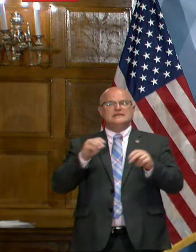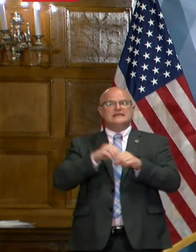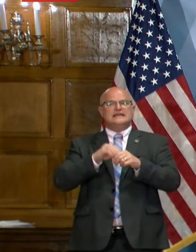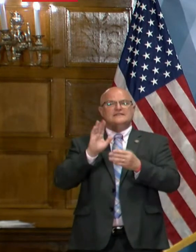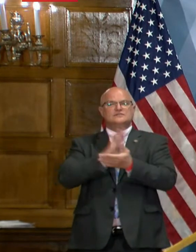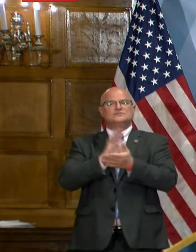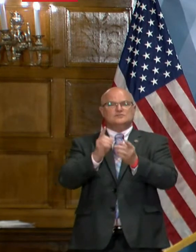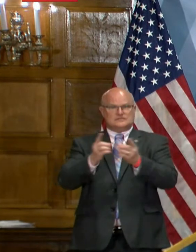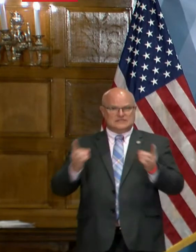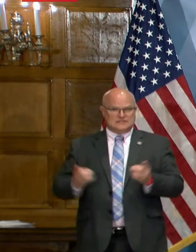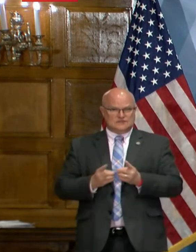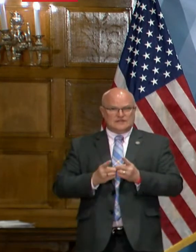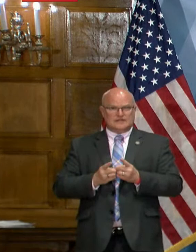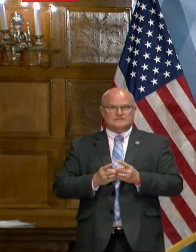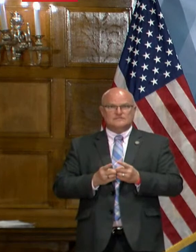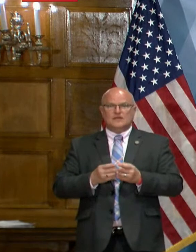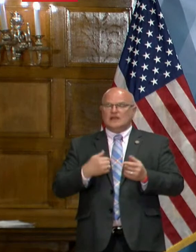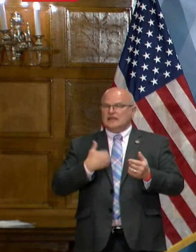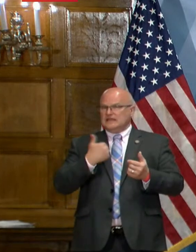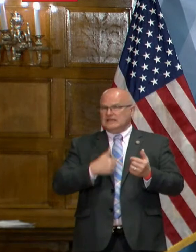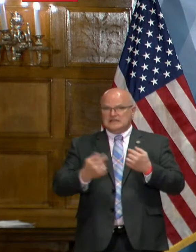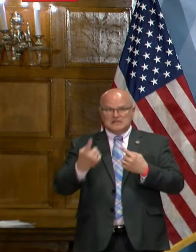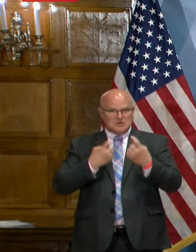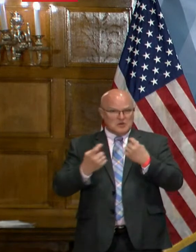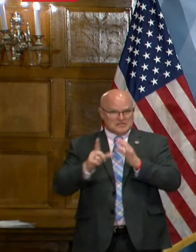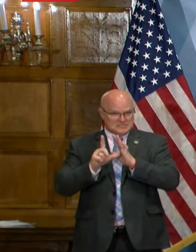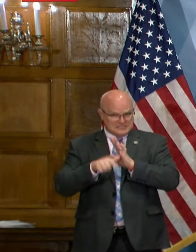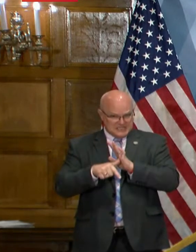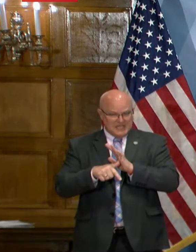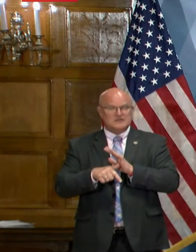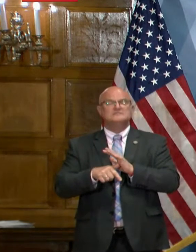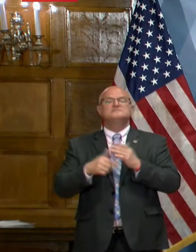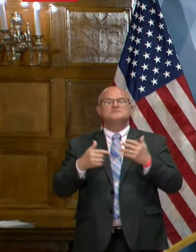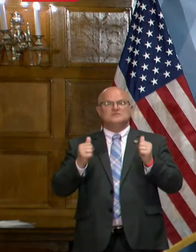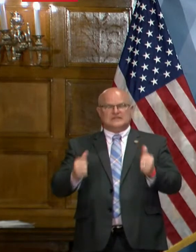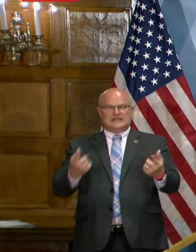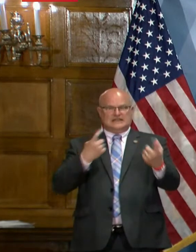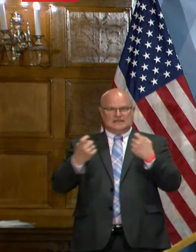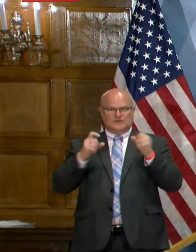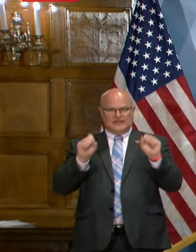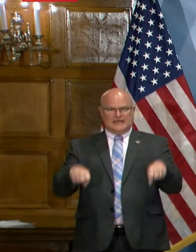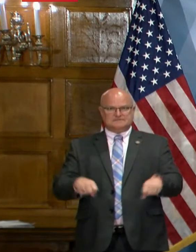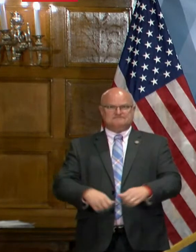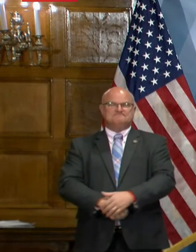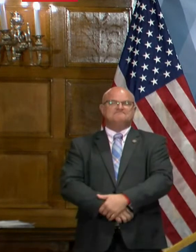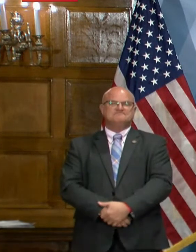patrons. We'll be glad to follow up with any questions after Dr. Romero's comments.